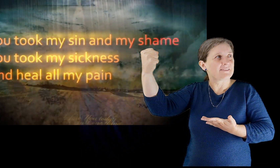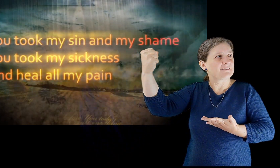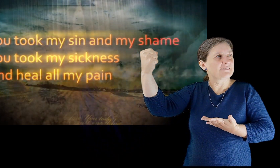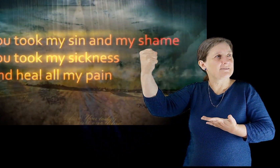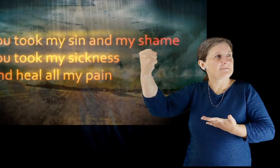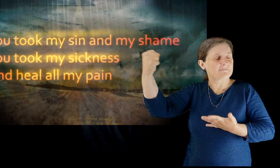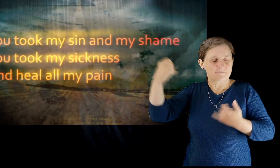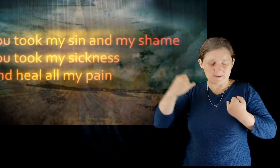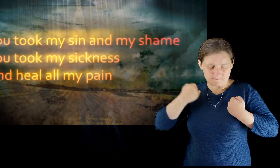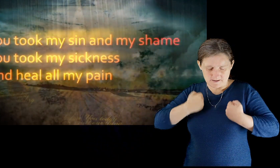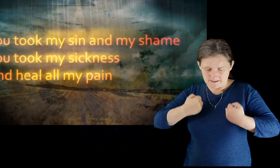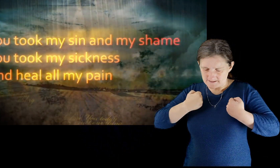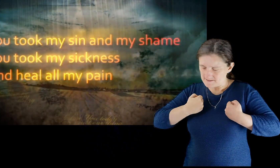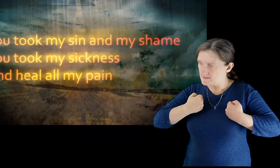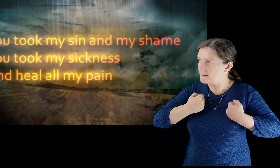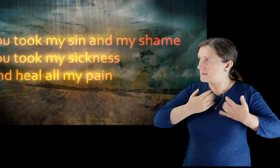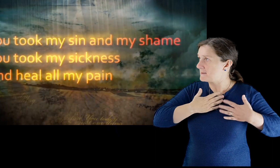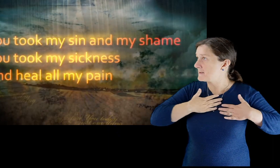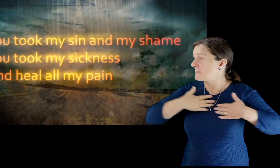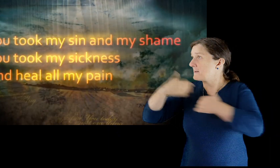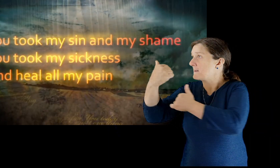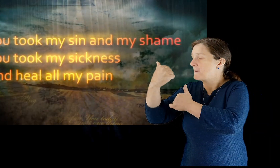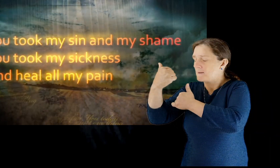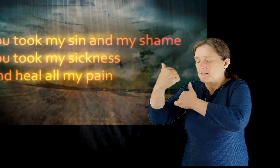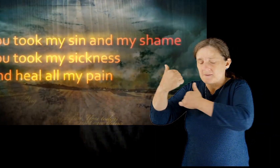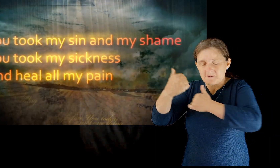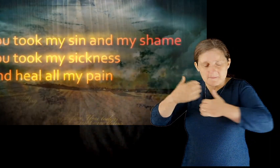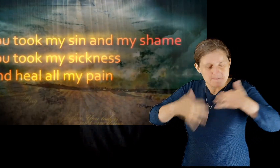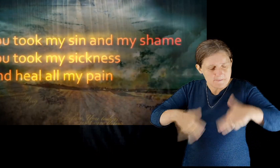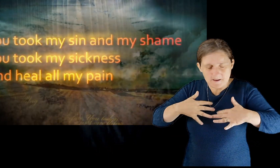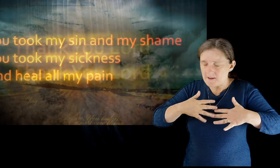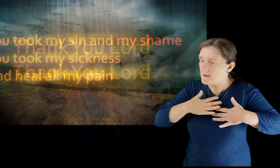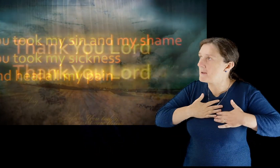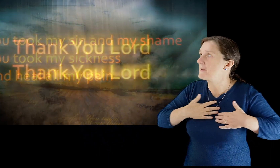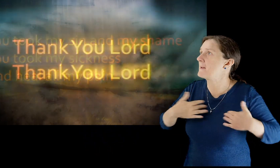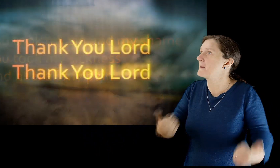You took my sickness and healed all my pain.